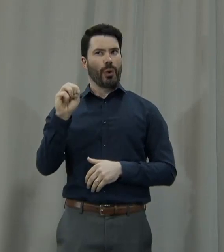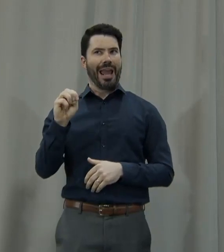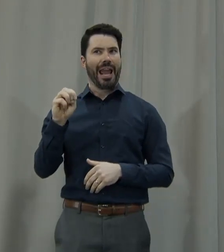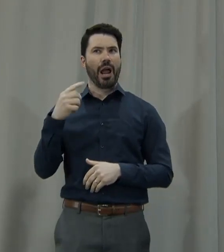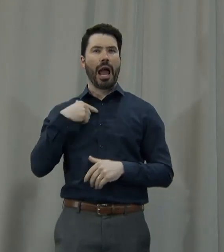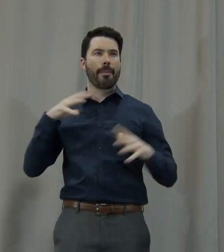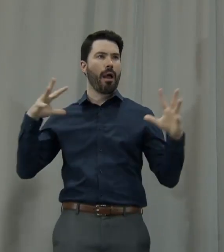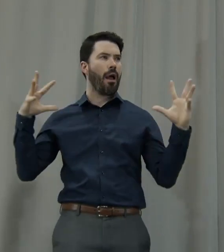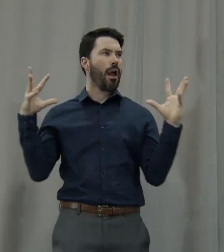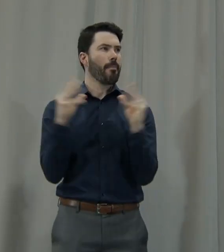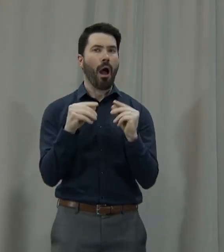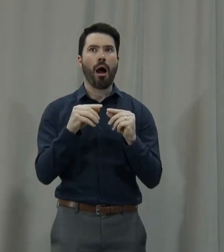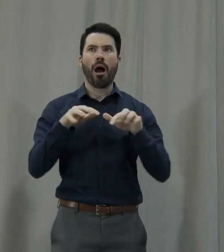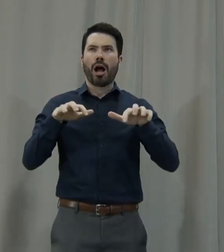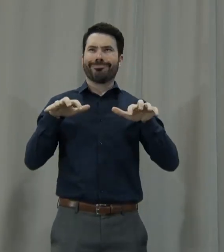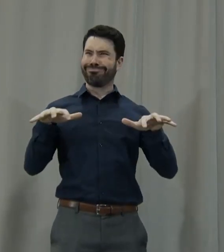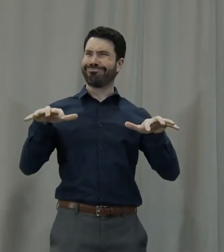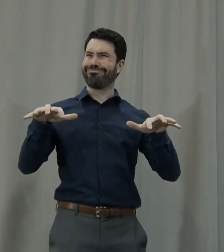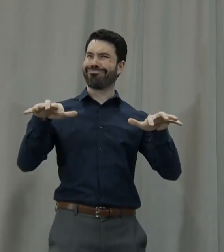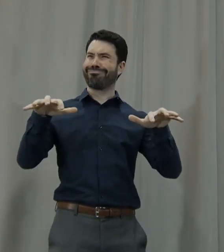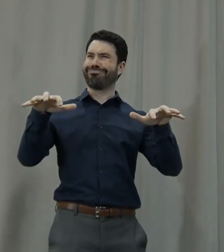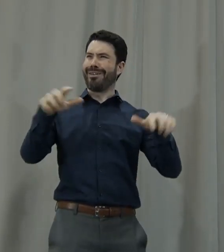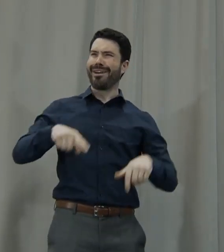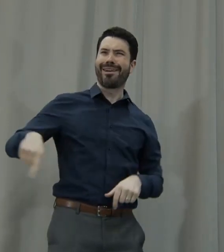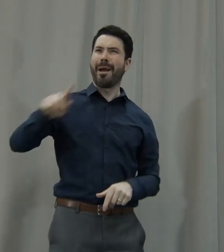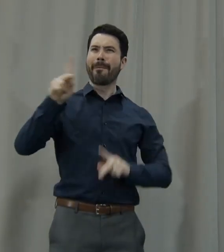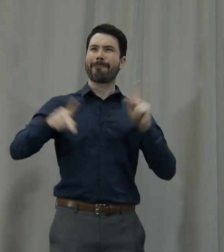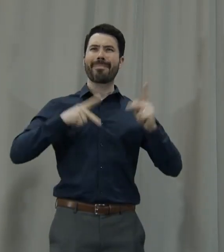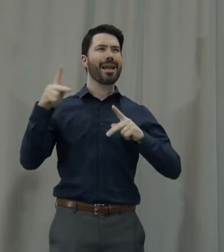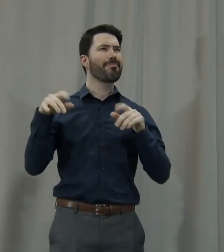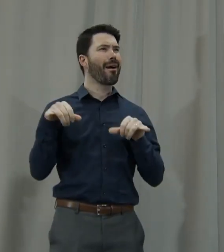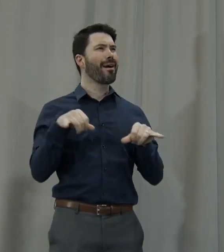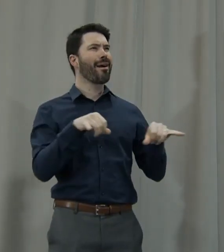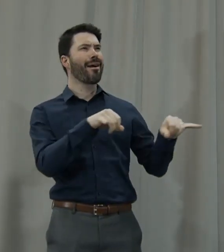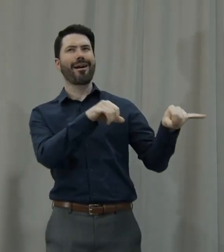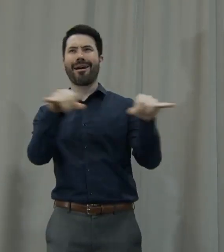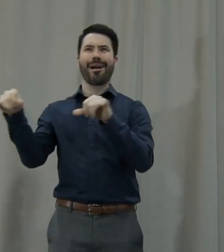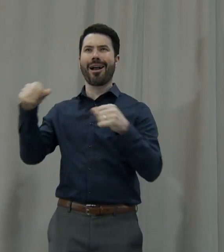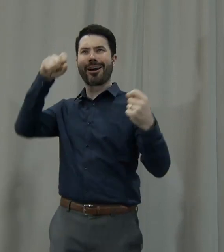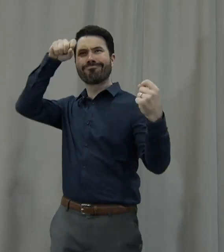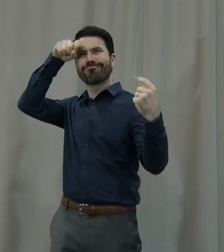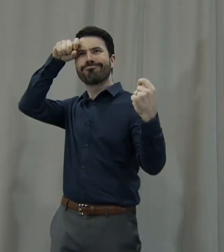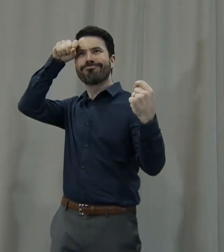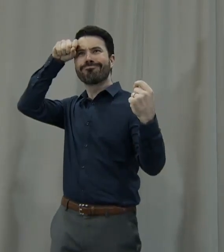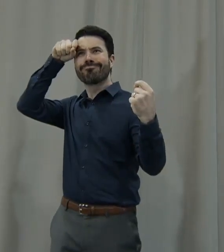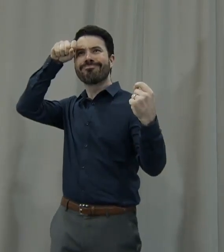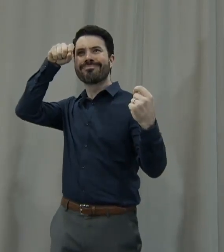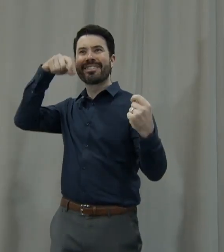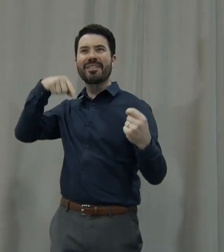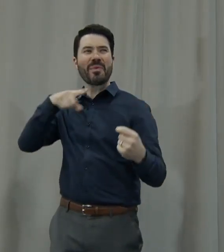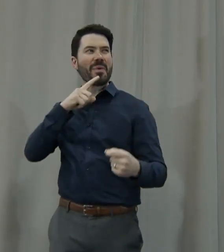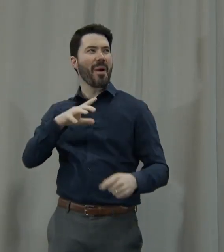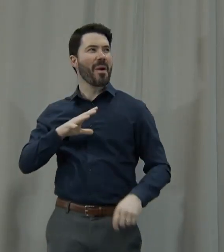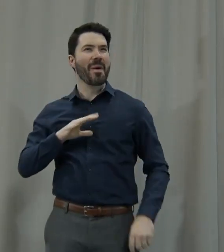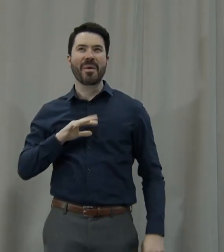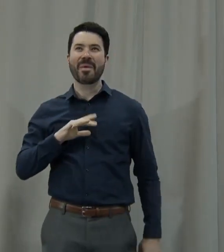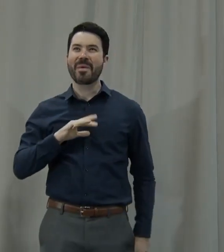with so many like-minded folks. This is a real treat, and I'm